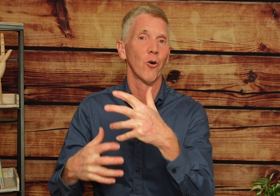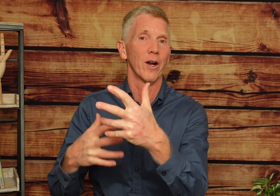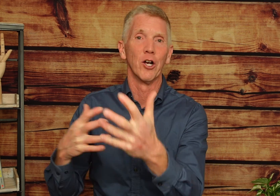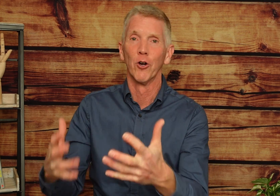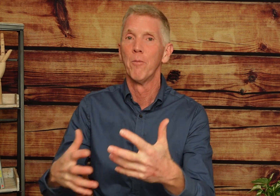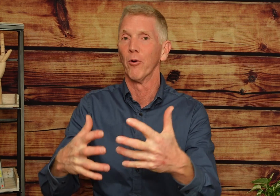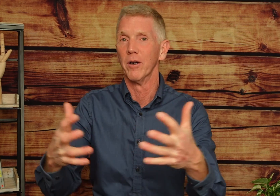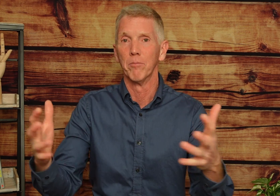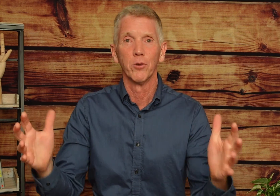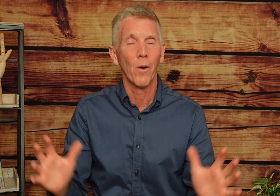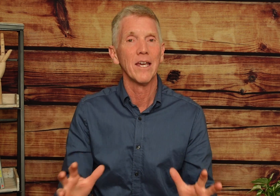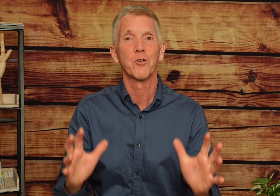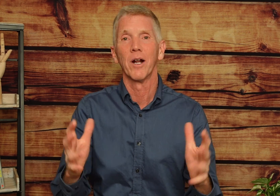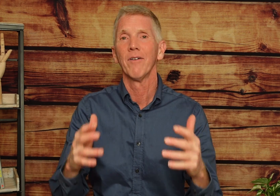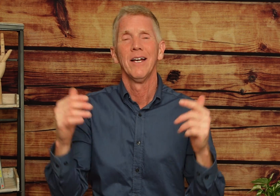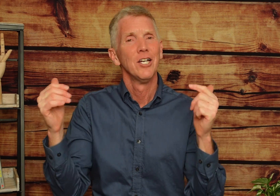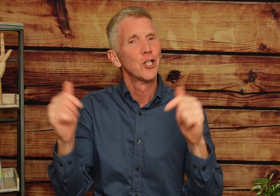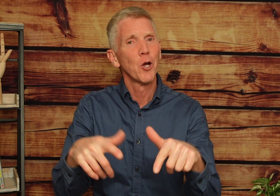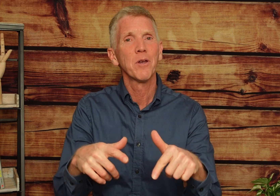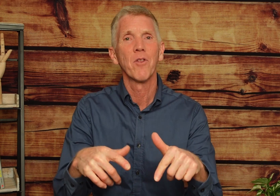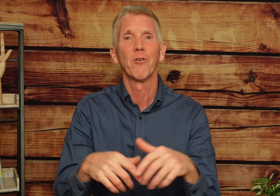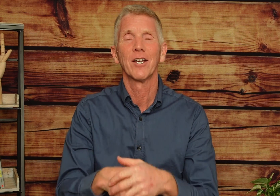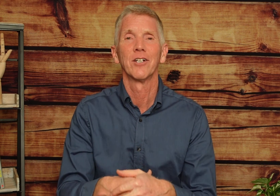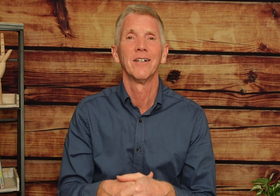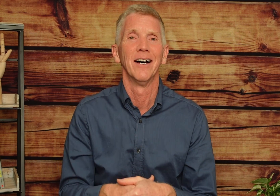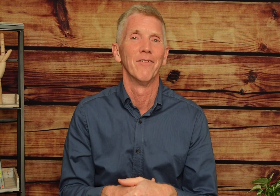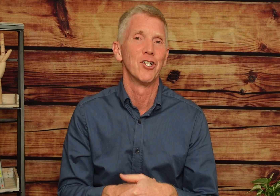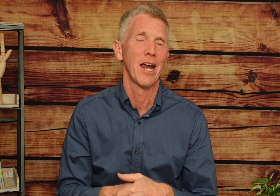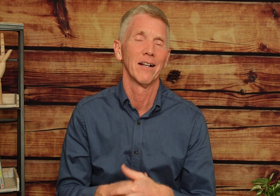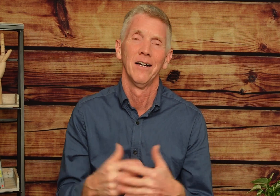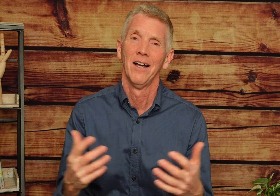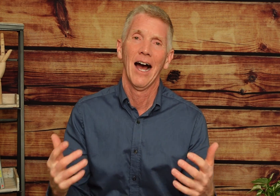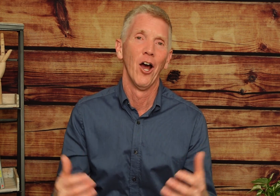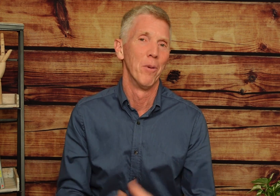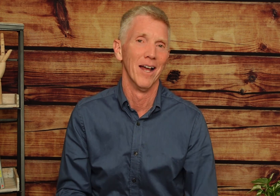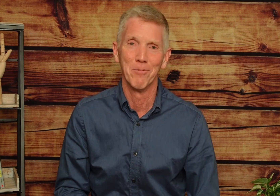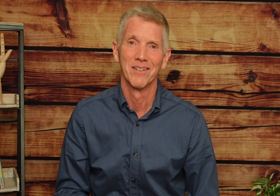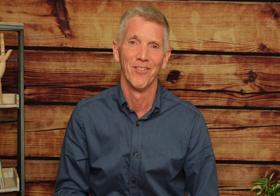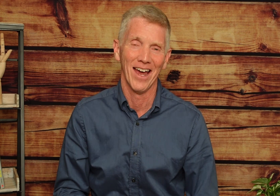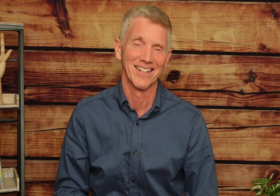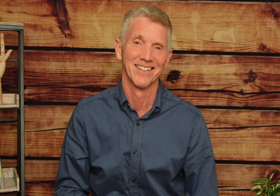a group or employees or whatever, shoot them in the direction of the channel. I hope it helps. Thanks.